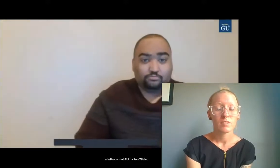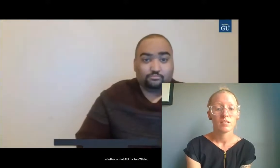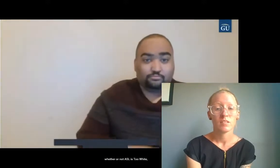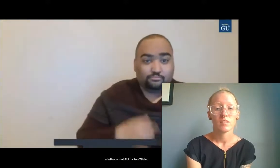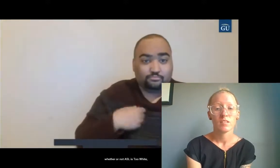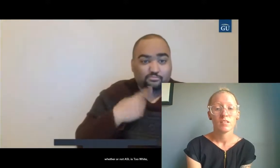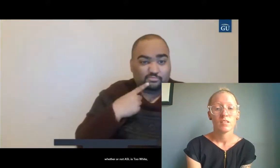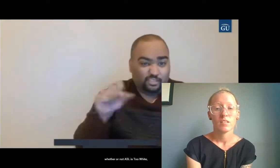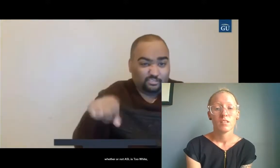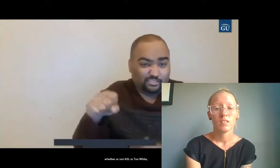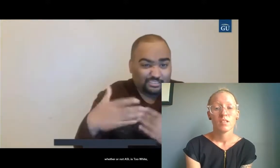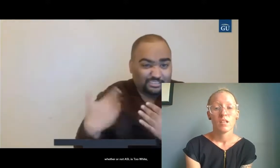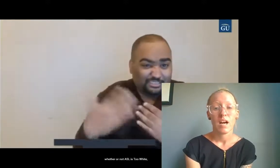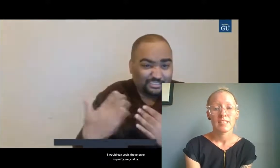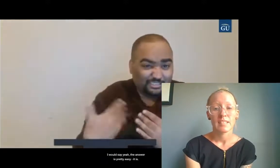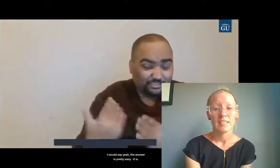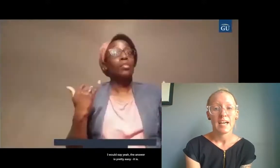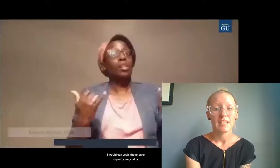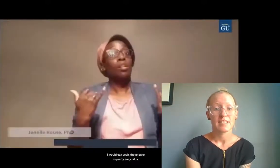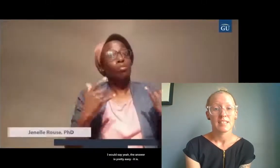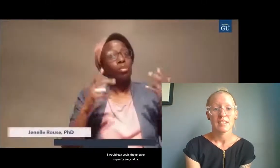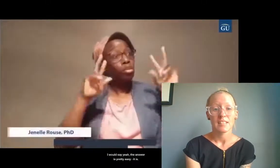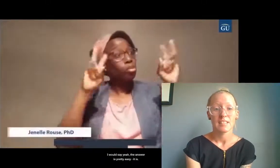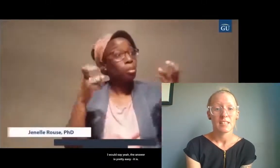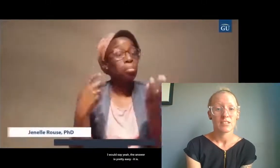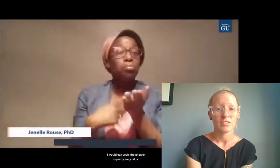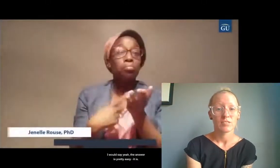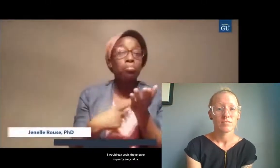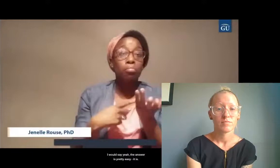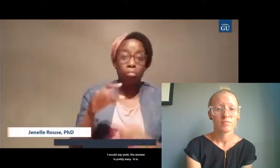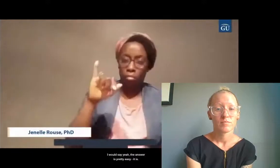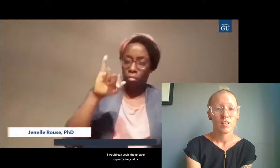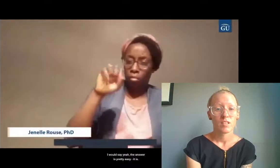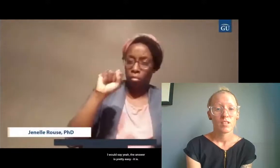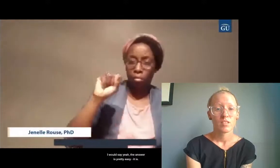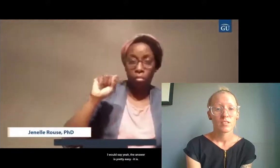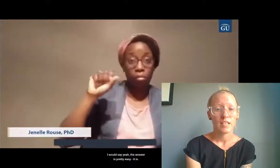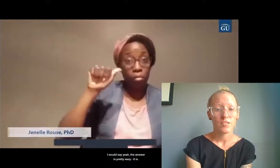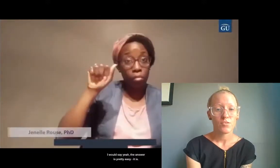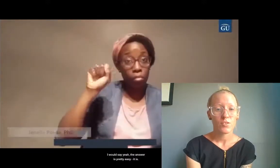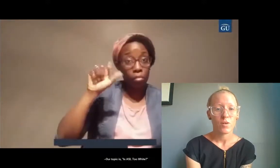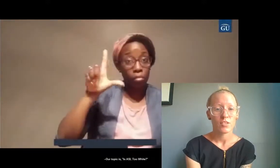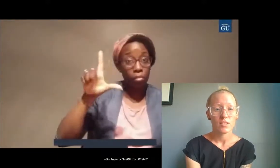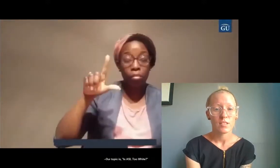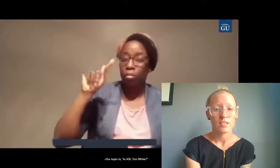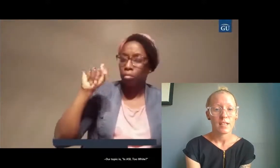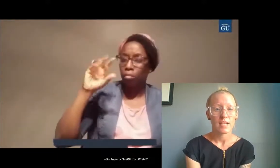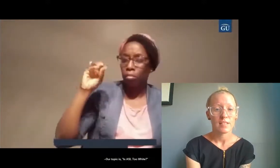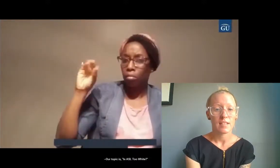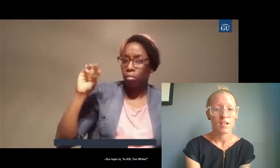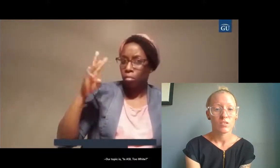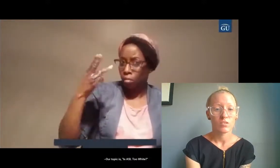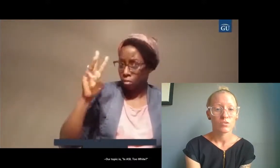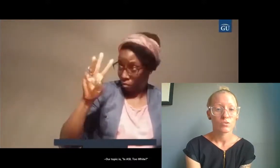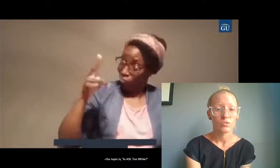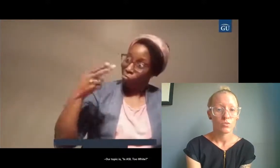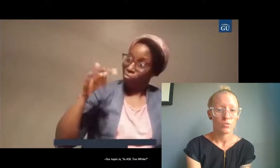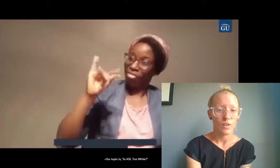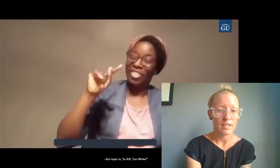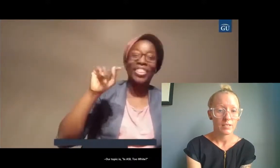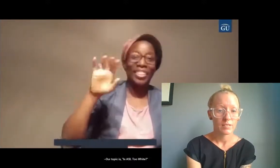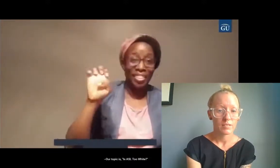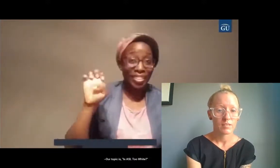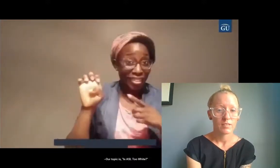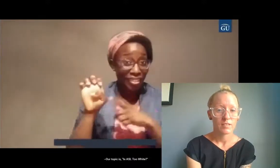white? I say yes, that's an easy answer. To answer the question, is ASL